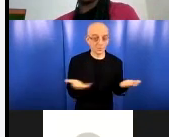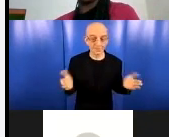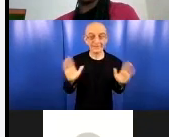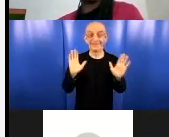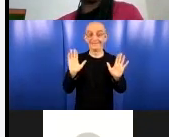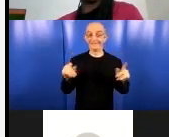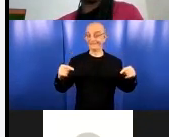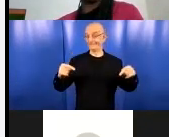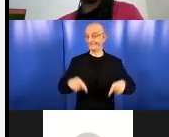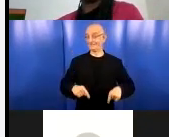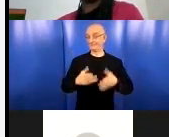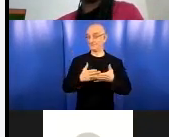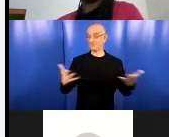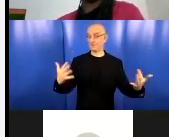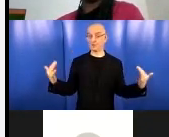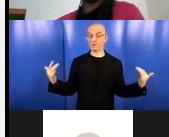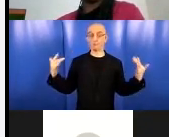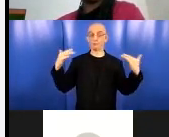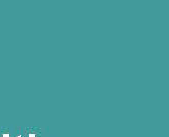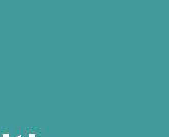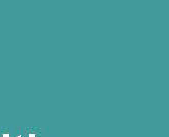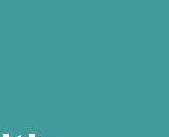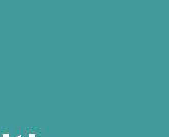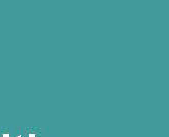Yes, I confirm the main session is restarting now.